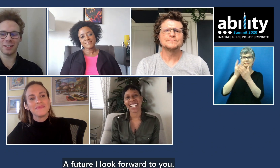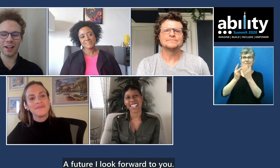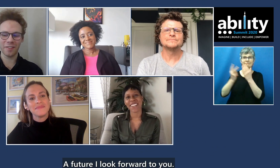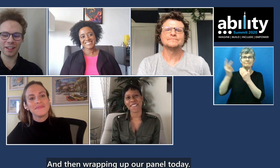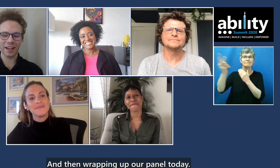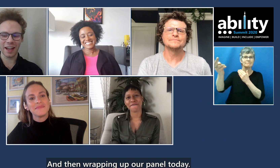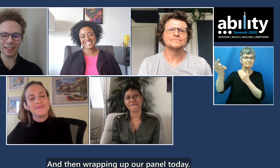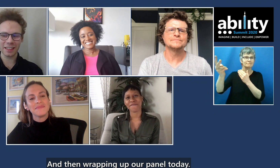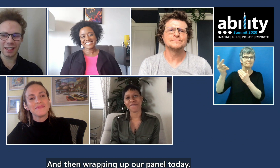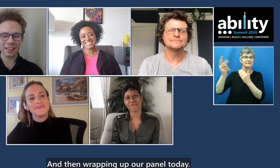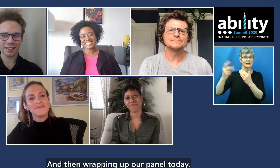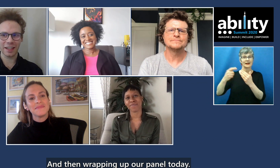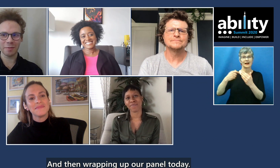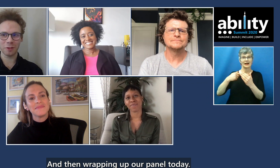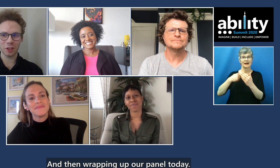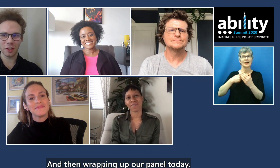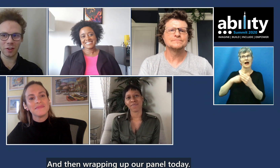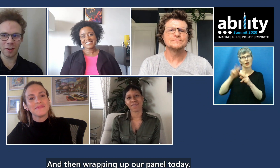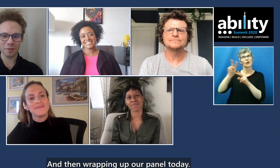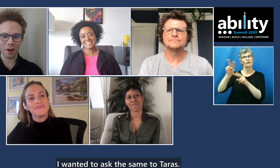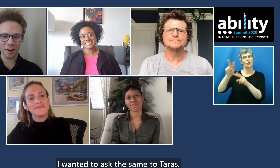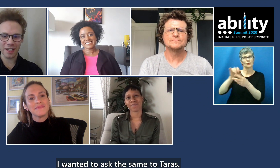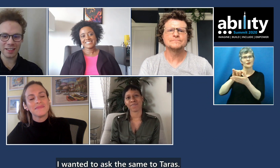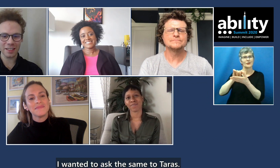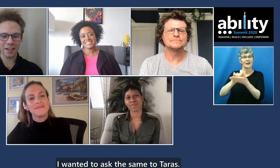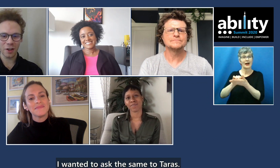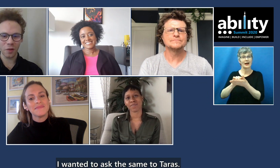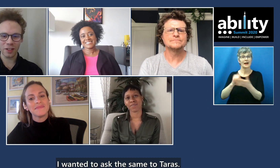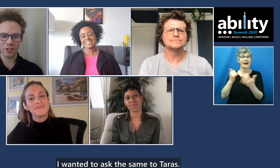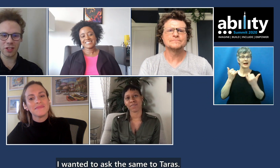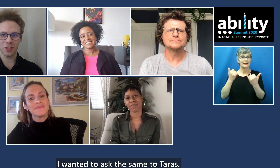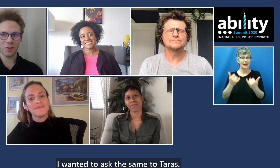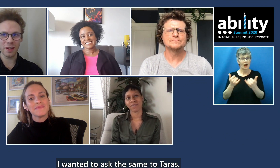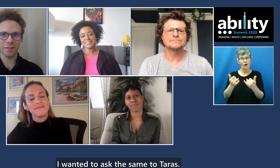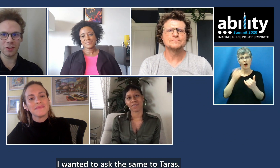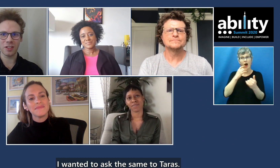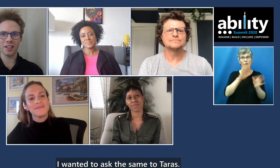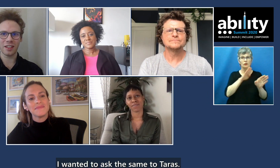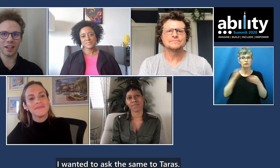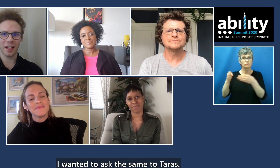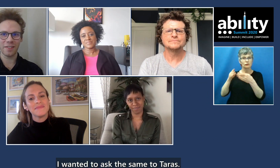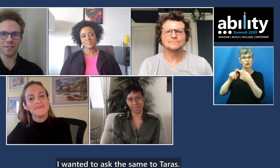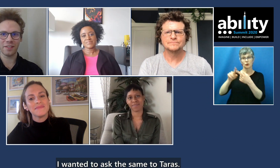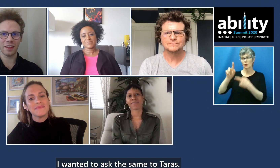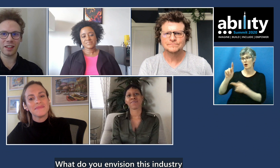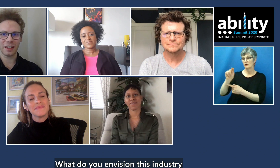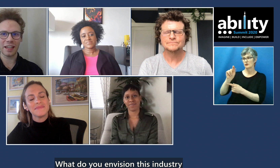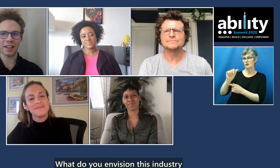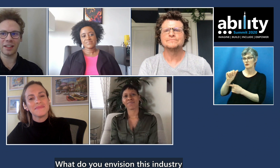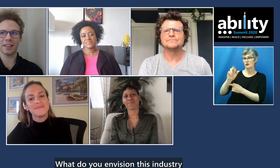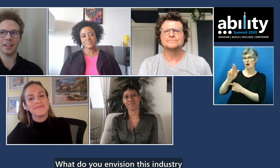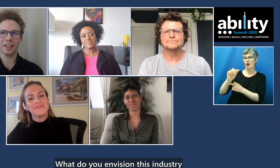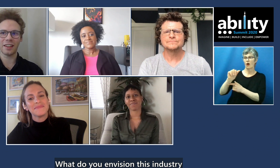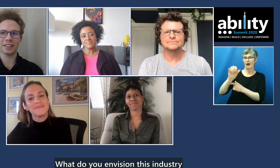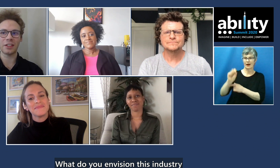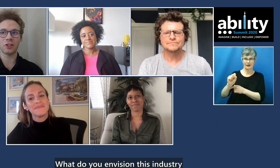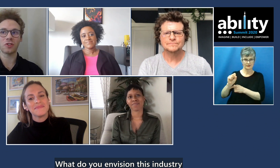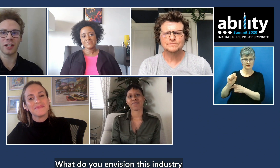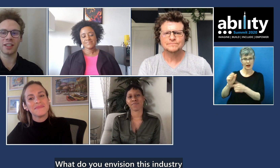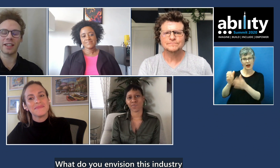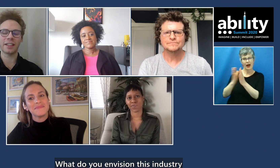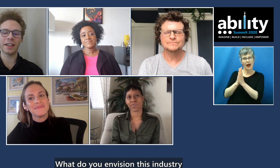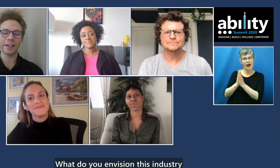our panel today, I wanted to ask the same to Taras. What do you envision kind of